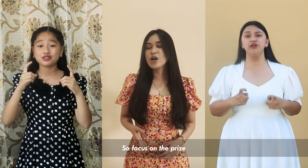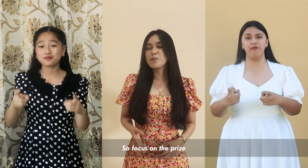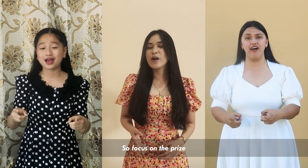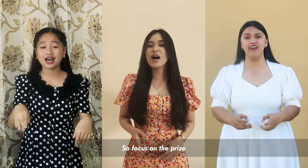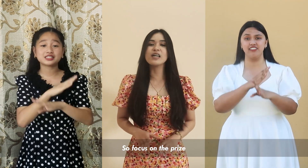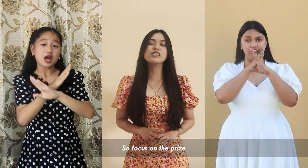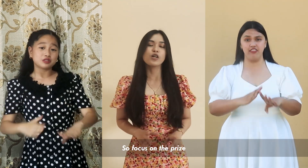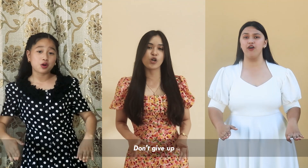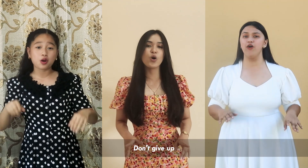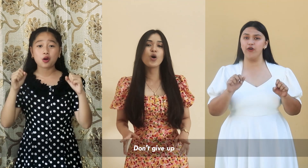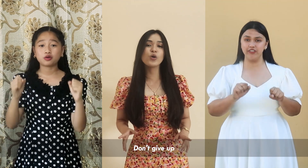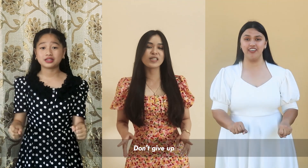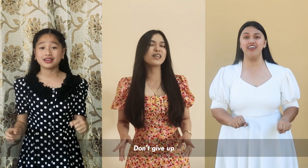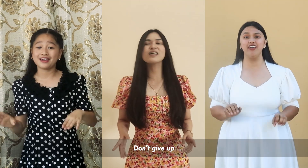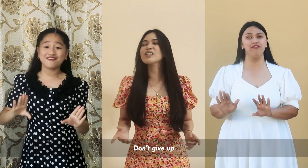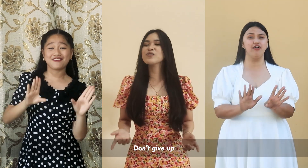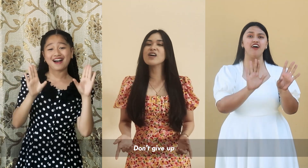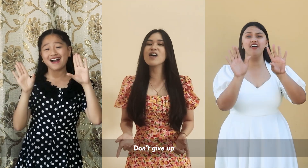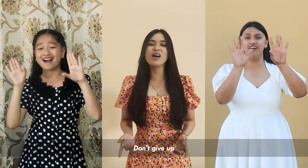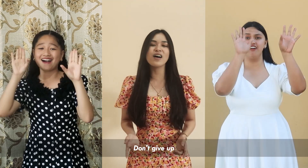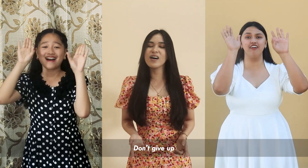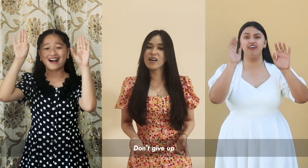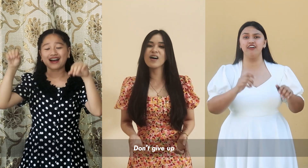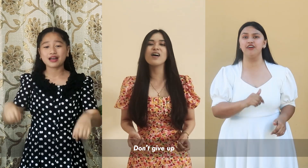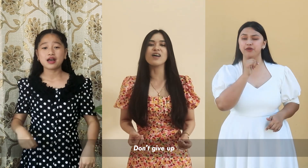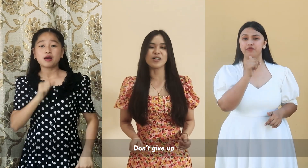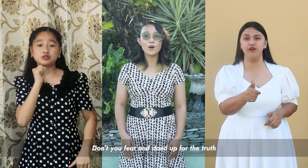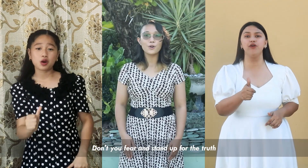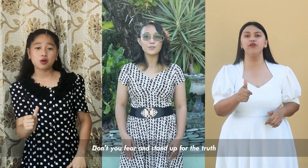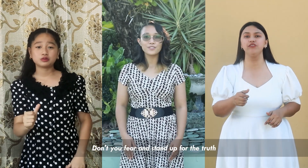focus on the prize Don't give up